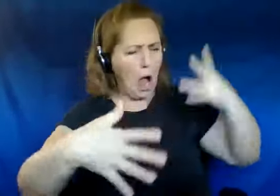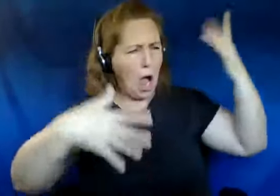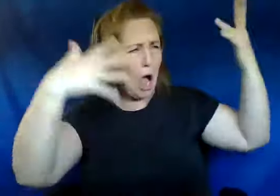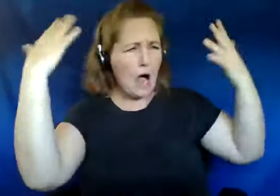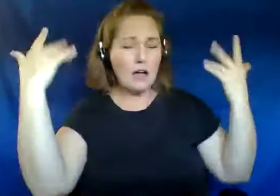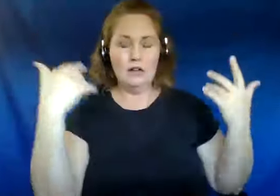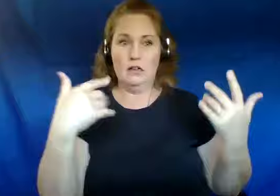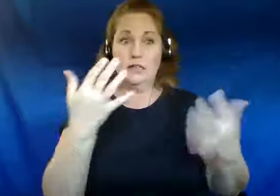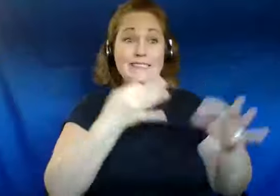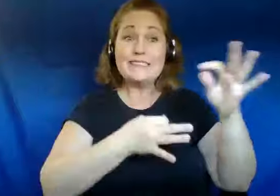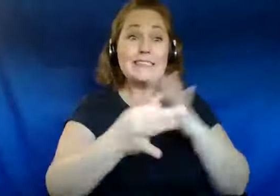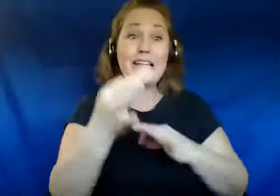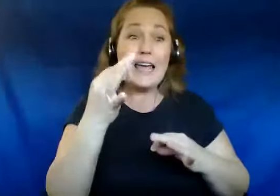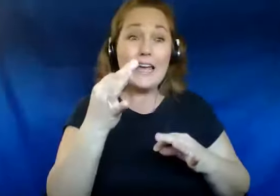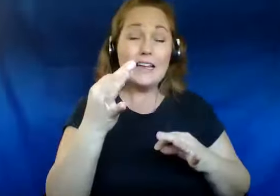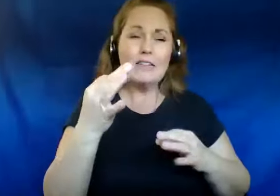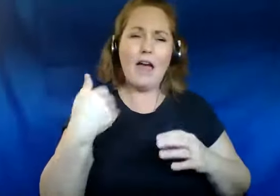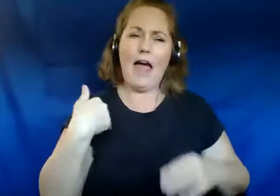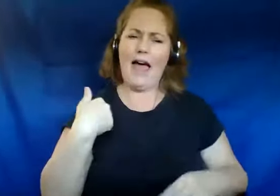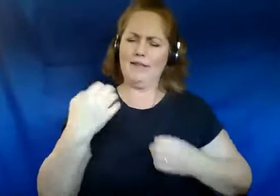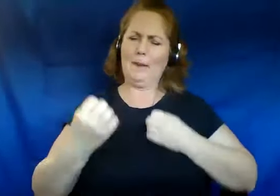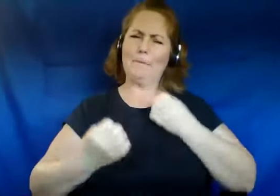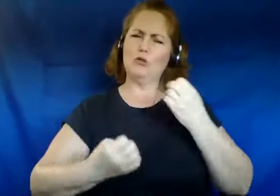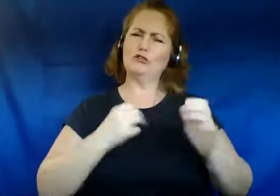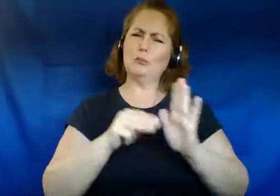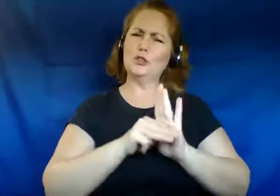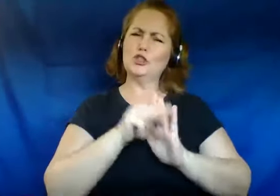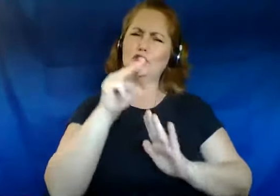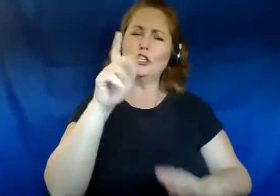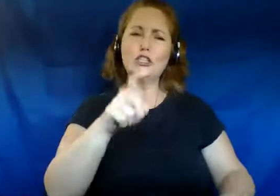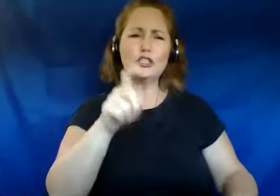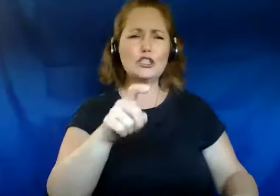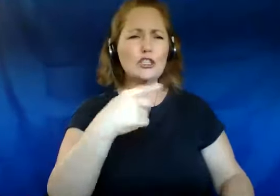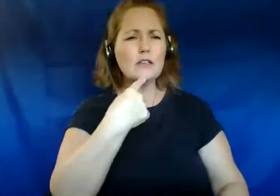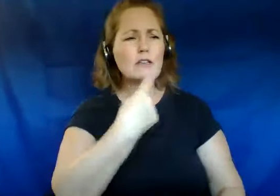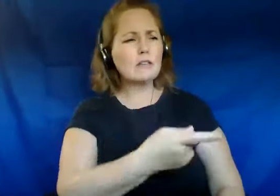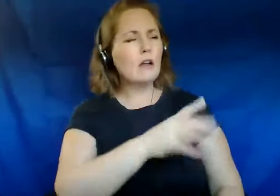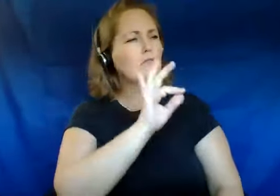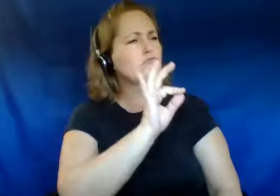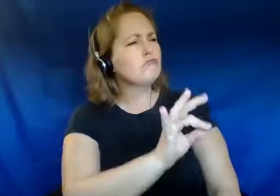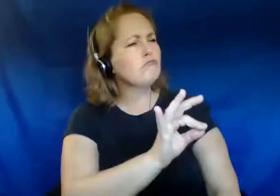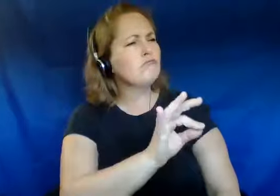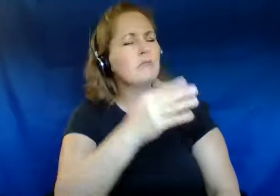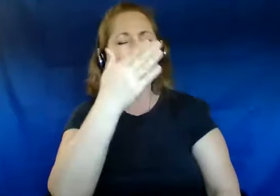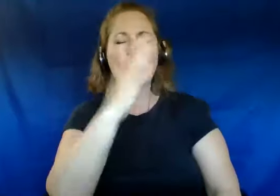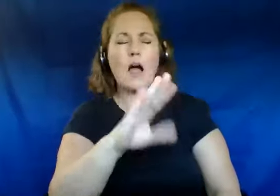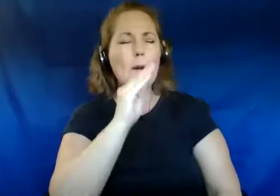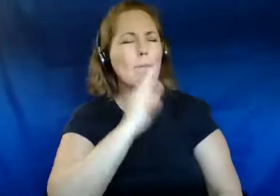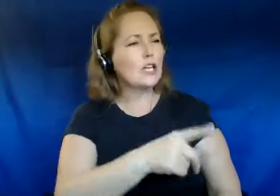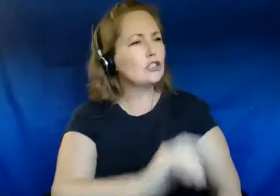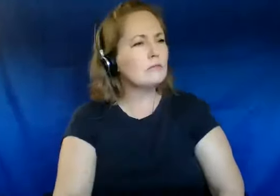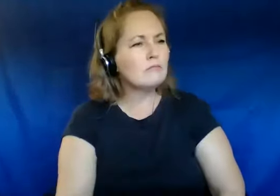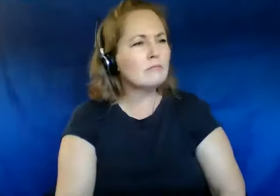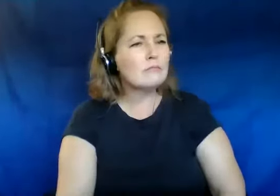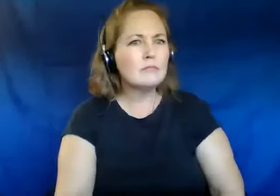Instead of having the emotional maturity that would be, God bless you, sweetheart. And sometimes